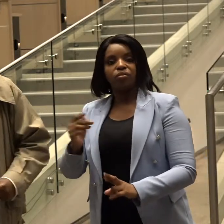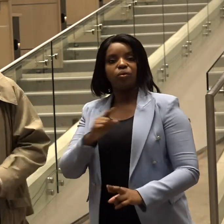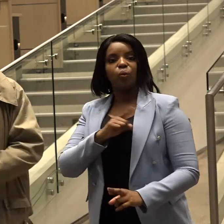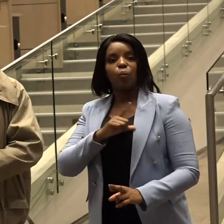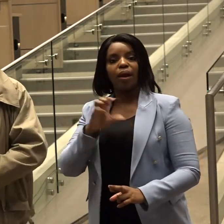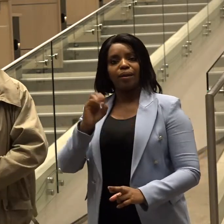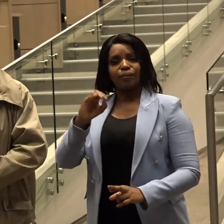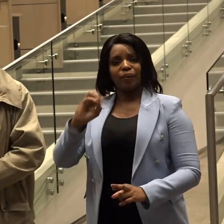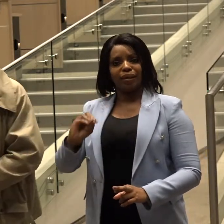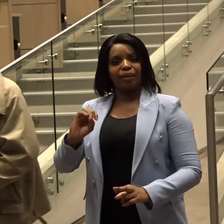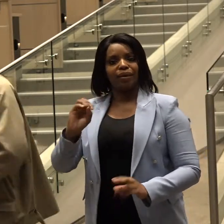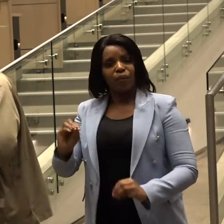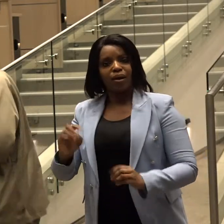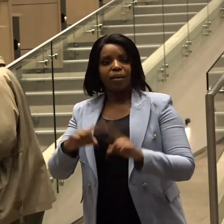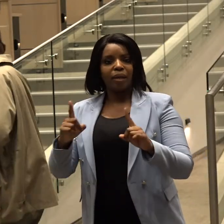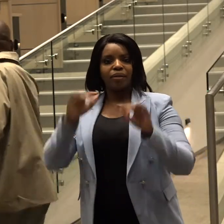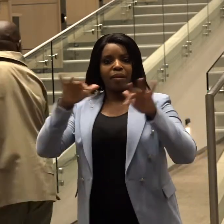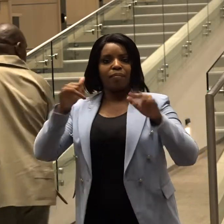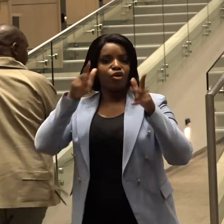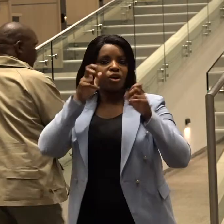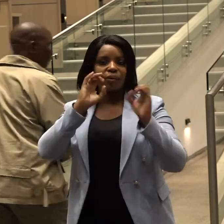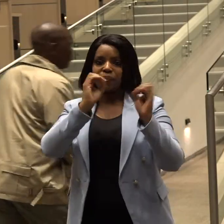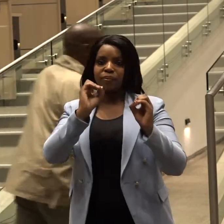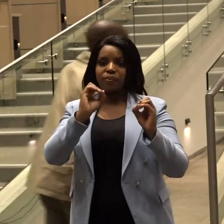thanks very much